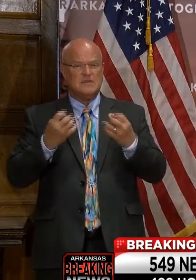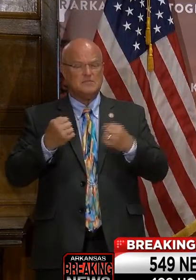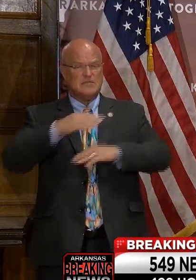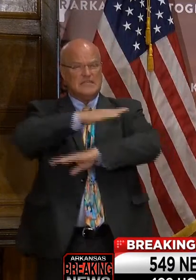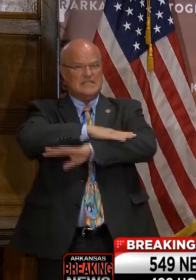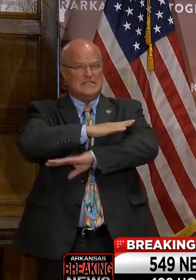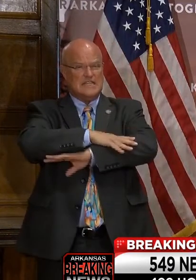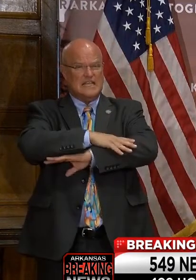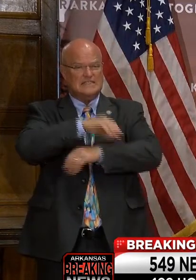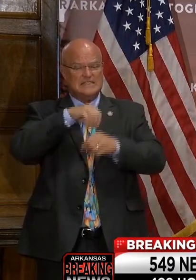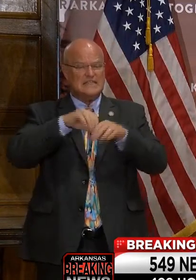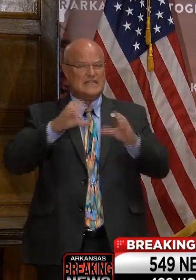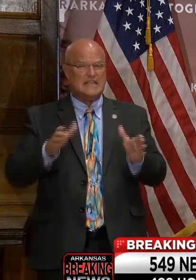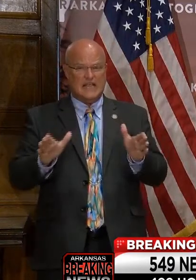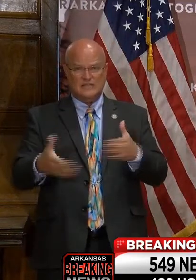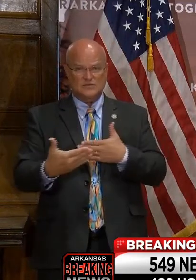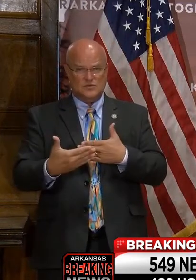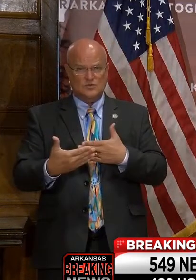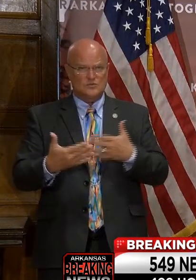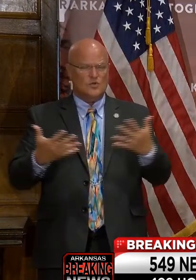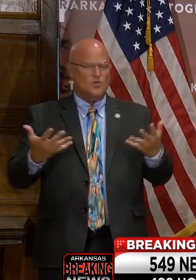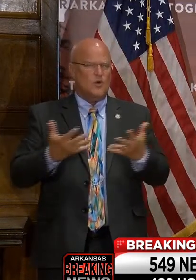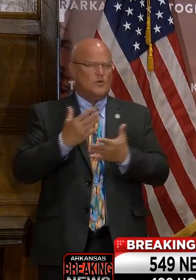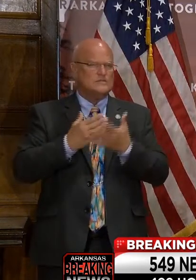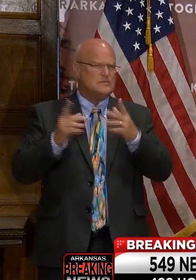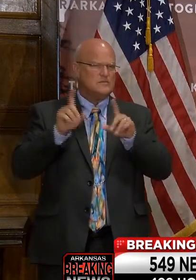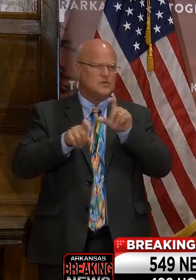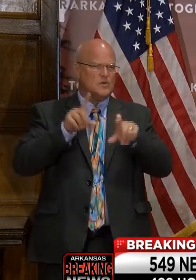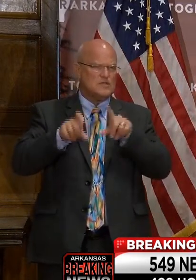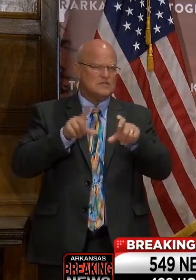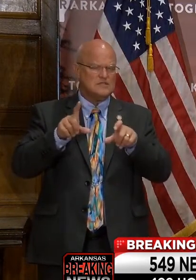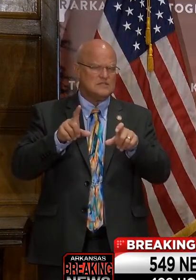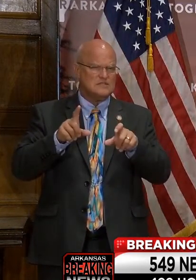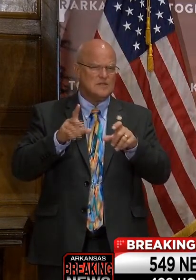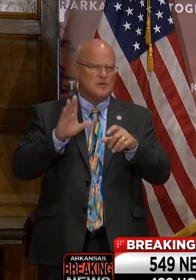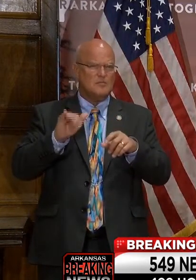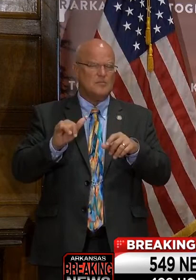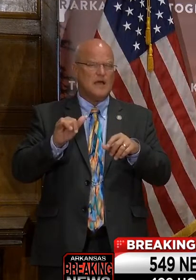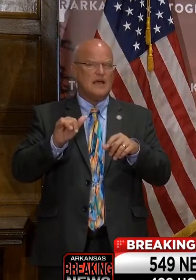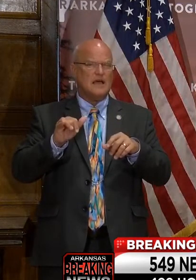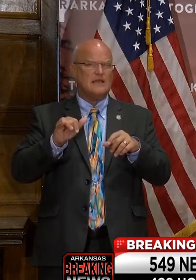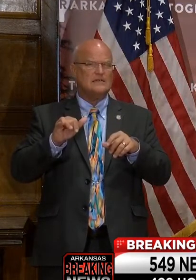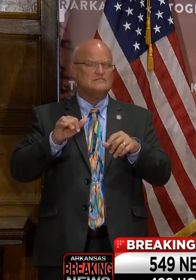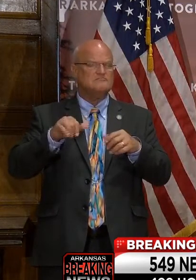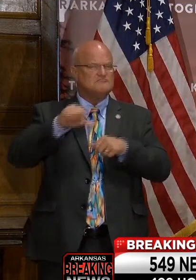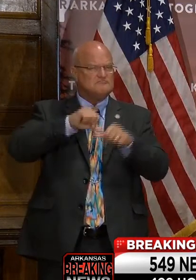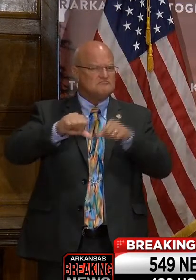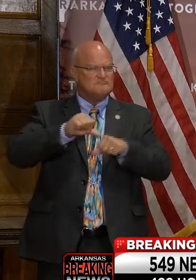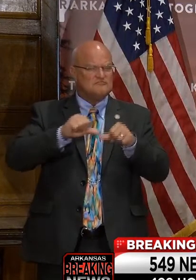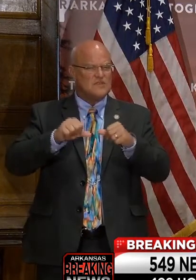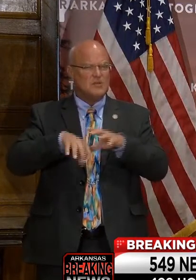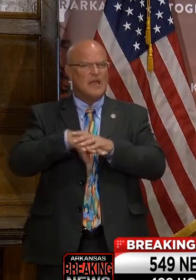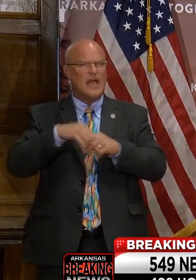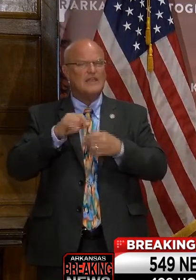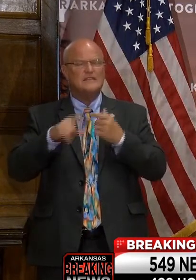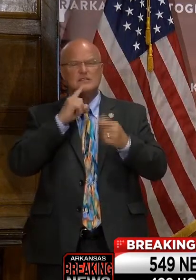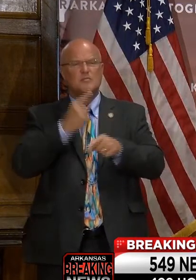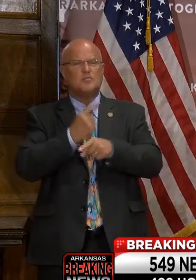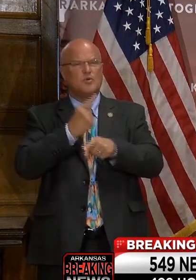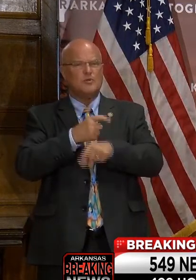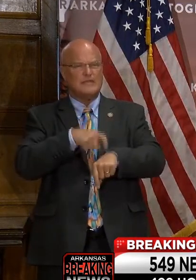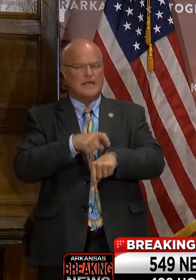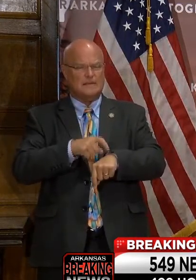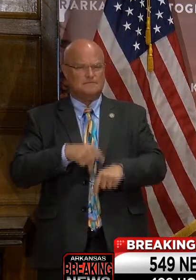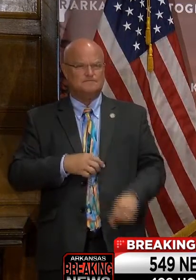desks, in those classrooms. So what were some of the questions being asked by each other when coming up with this plan to make sure that it's an appropriate